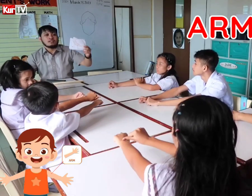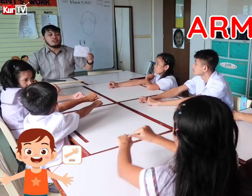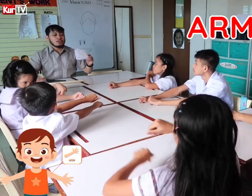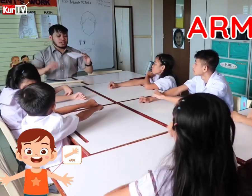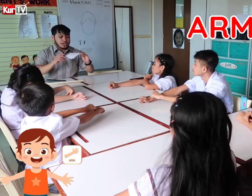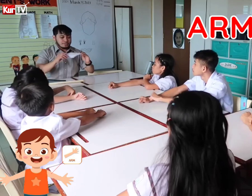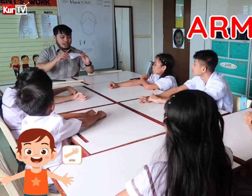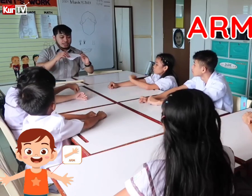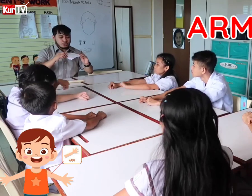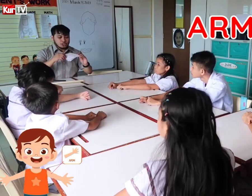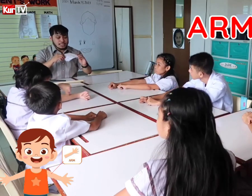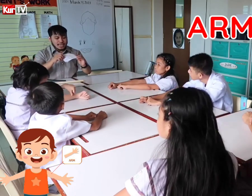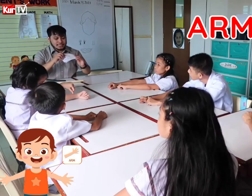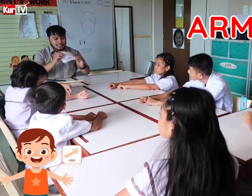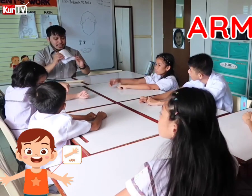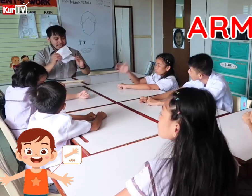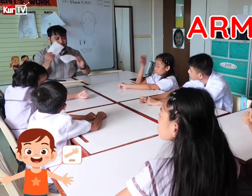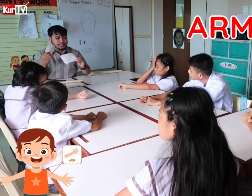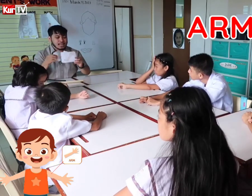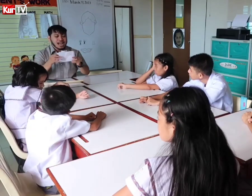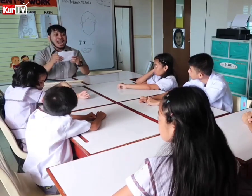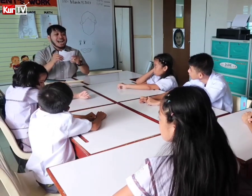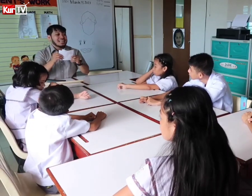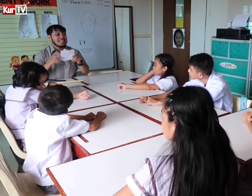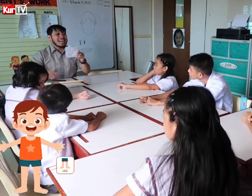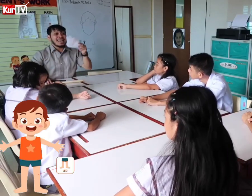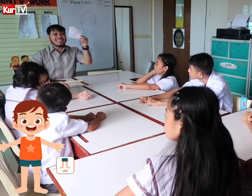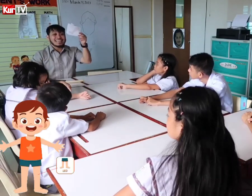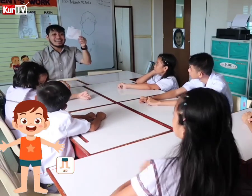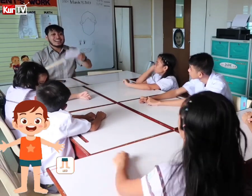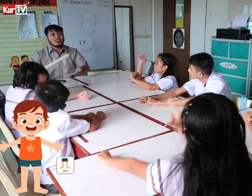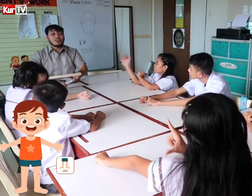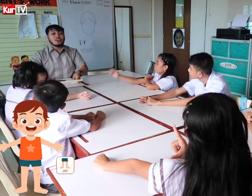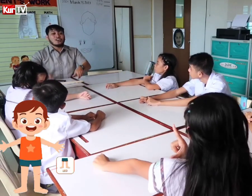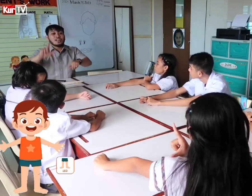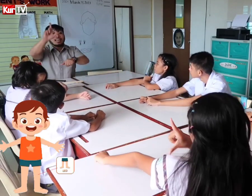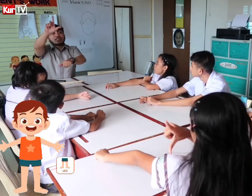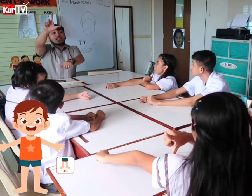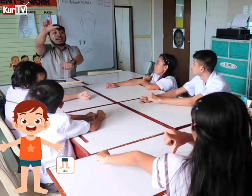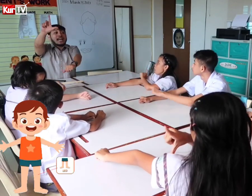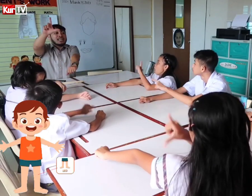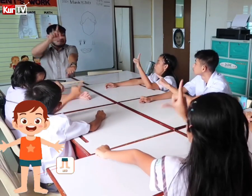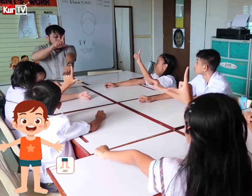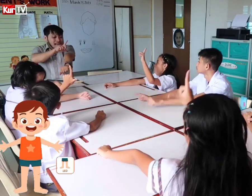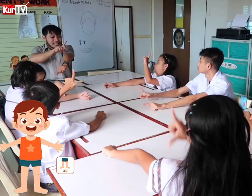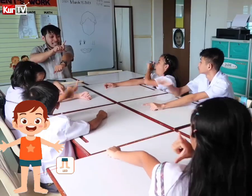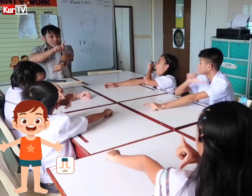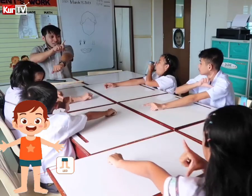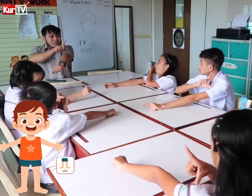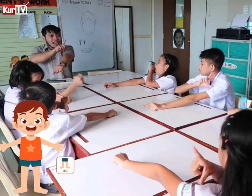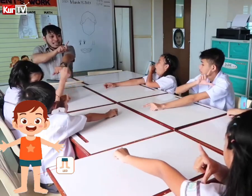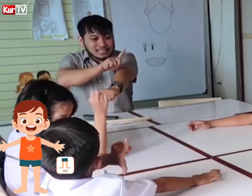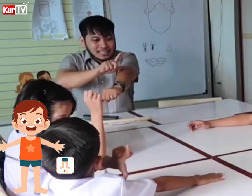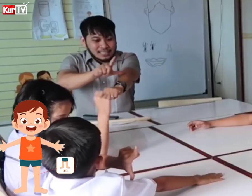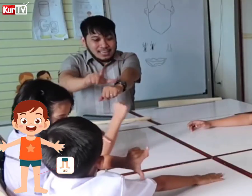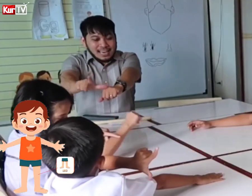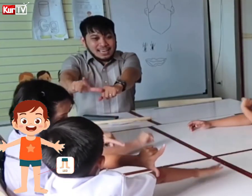Okay. Very good. Next is leg. O. Letter L naman. Dito naman. Leg.